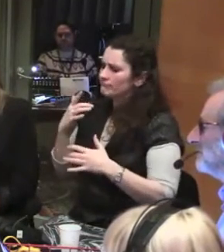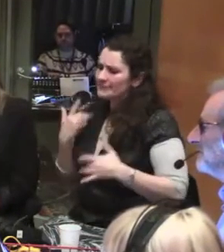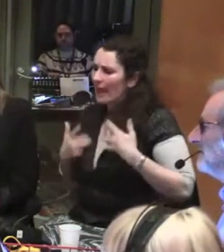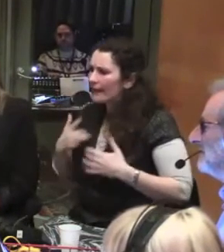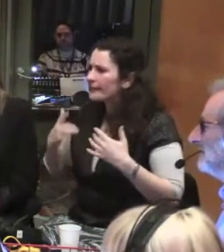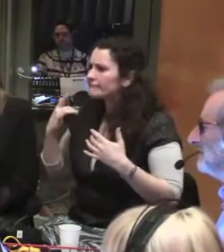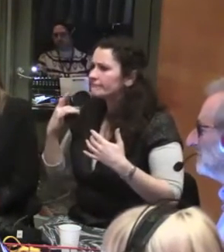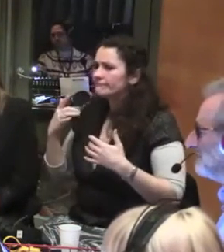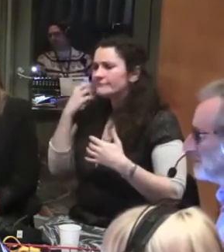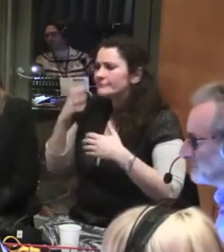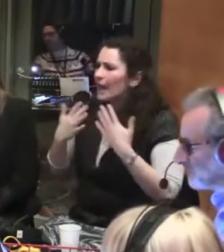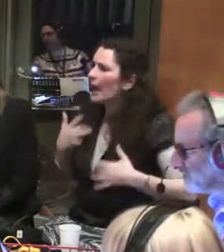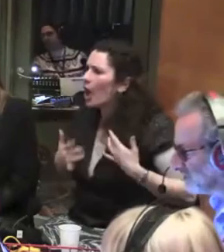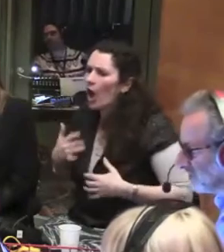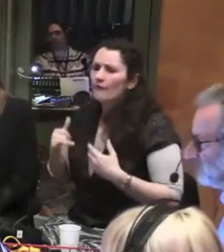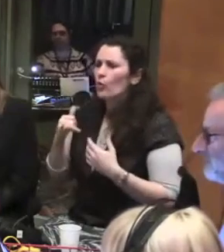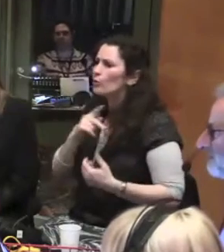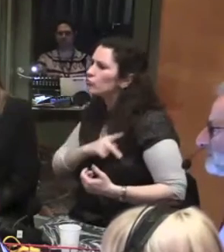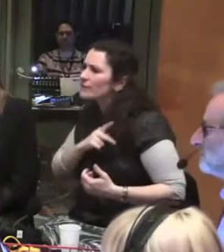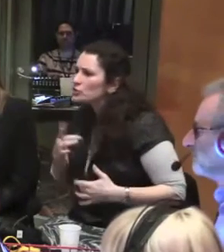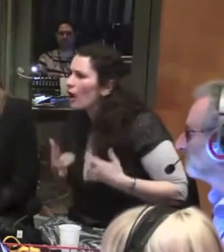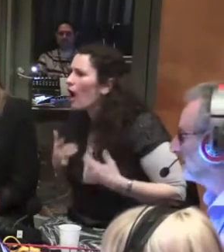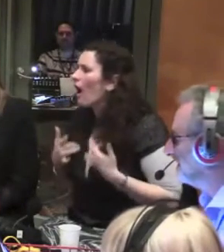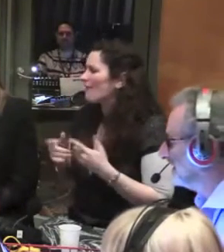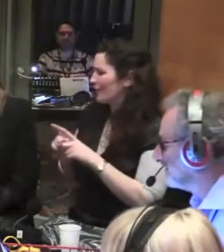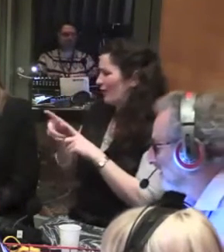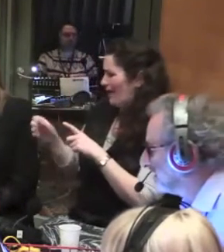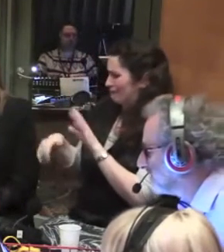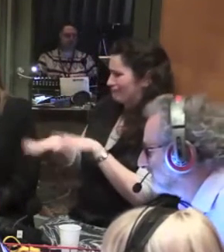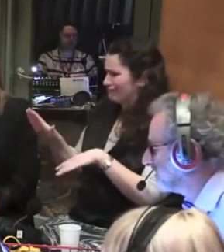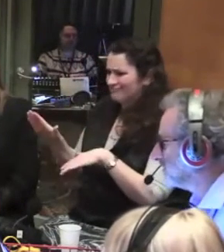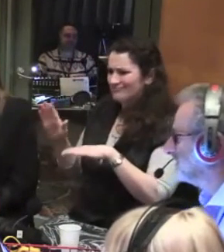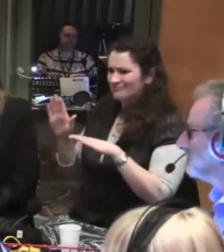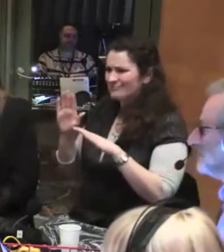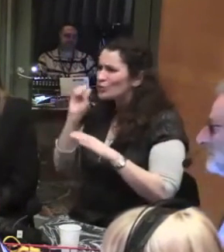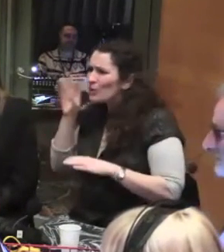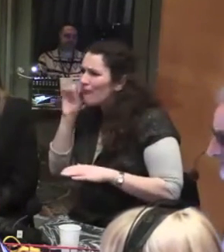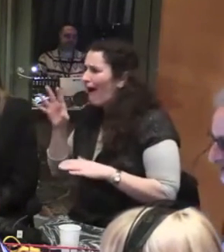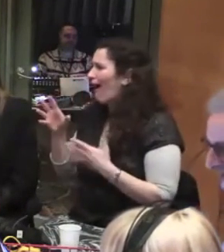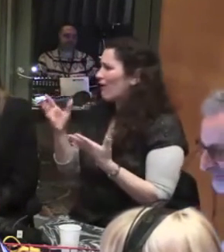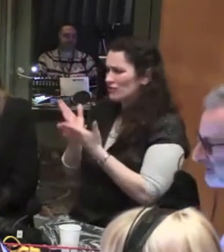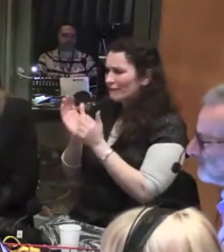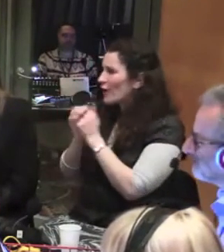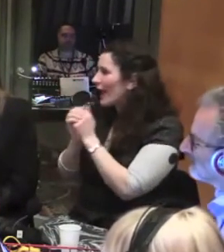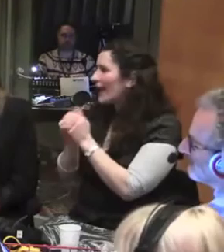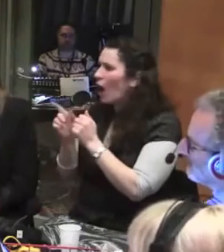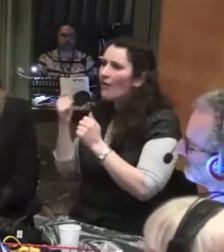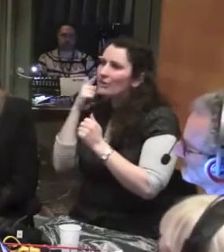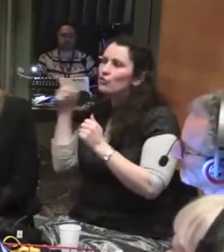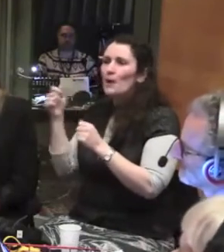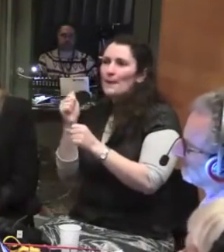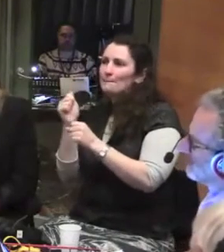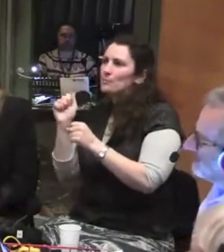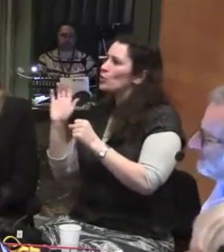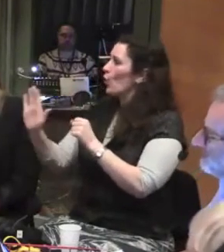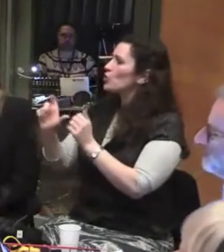with people. I mean, you have an extraordinary good humour, you have an extraordinarily friendly approach to the world, and you charm people as much as anything else,